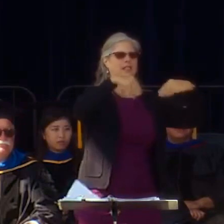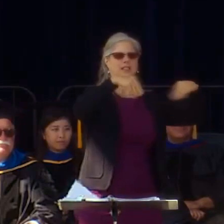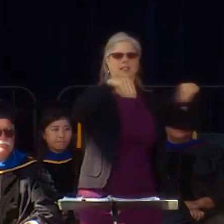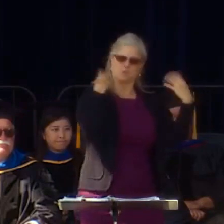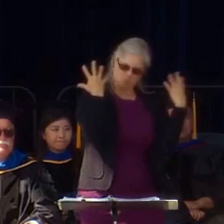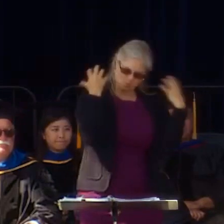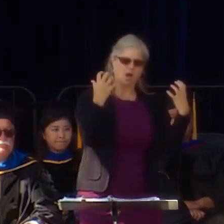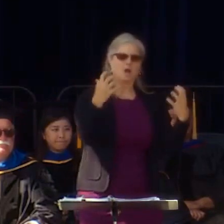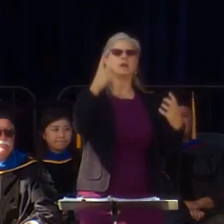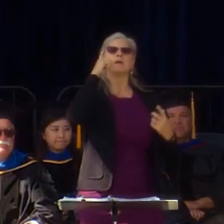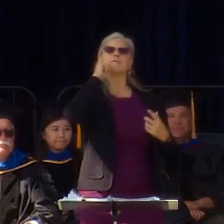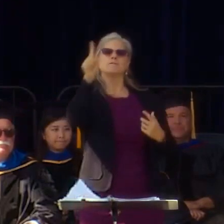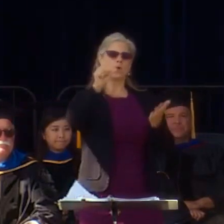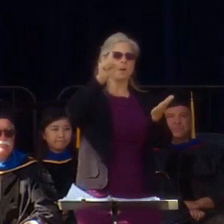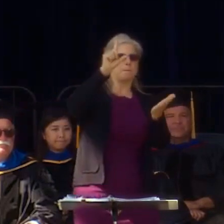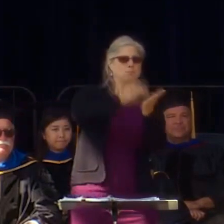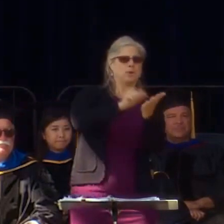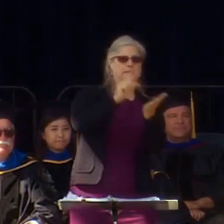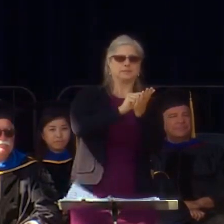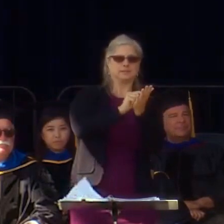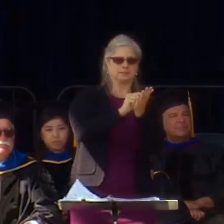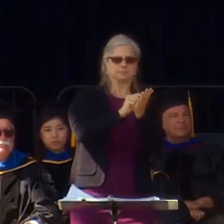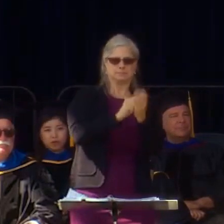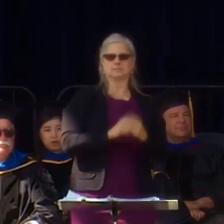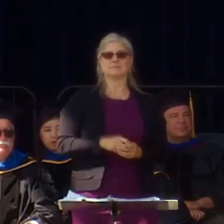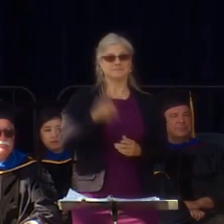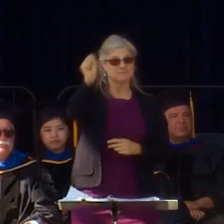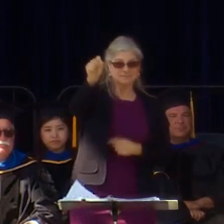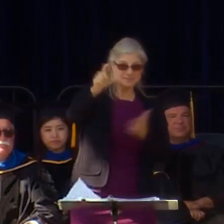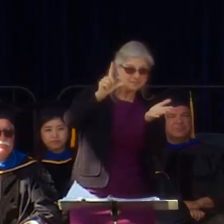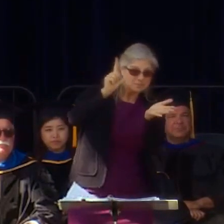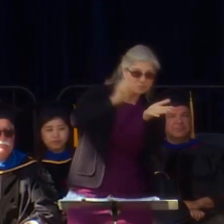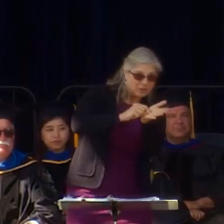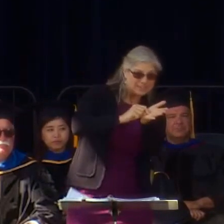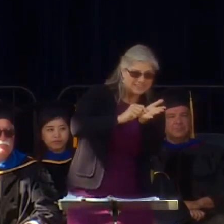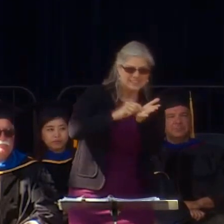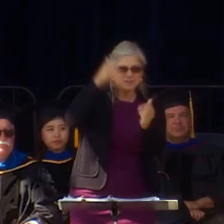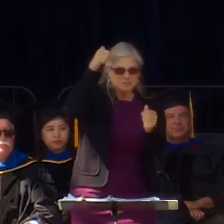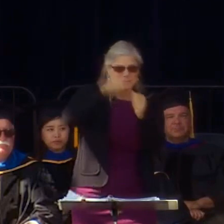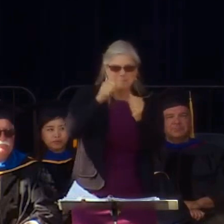ad space for a print publication. Yes,